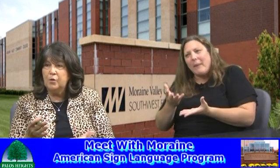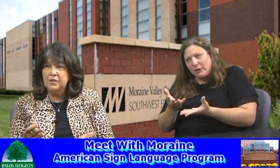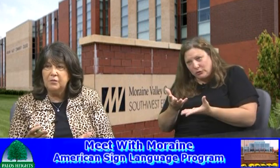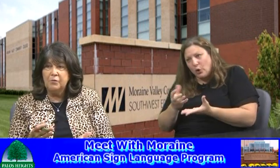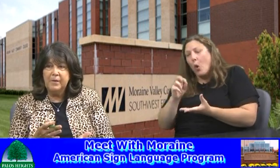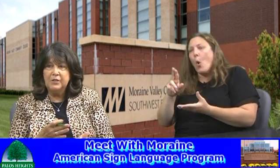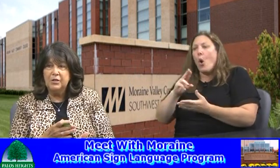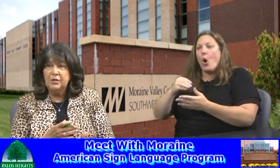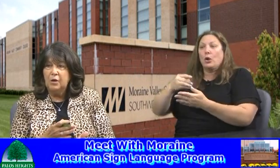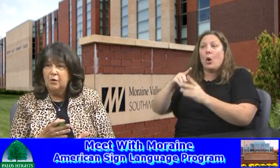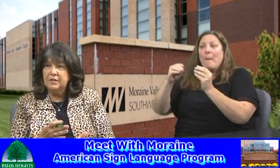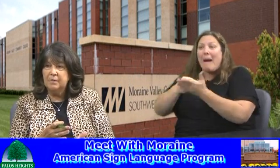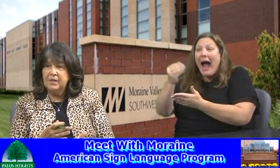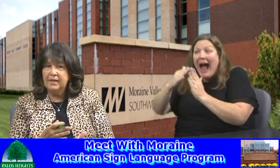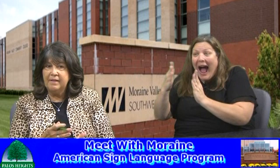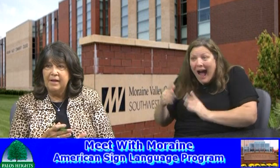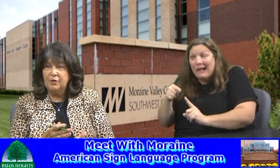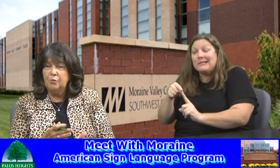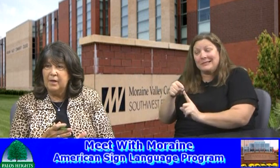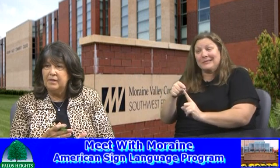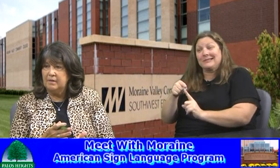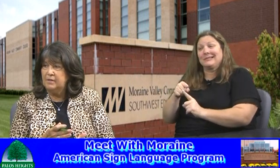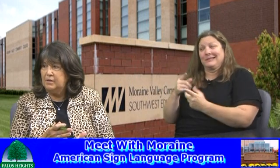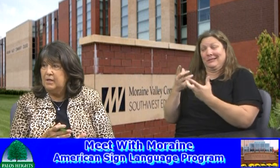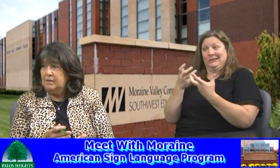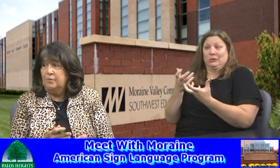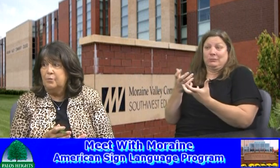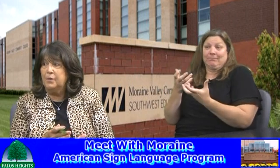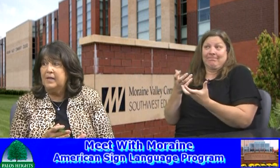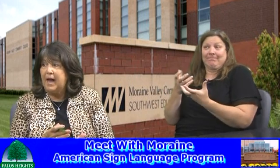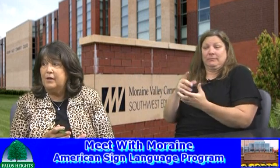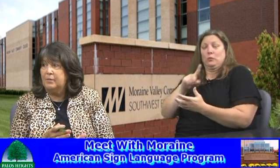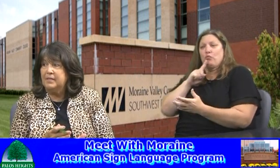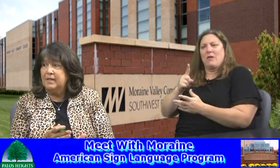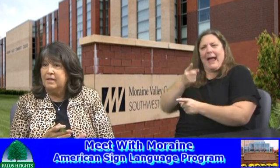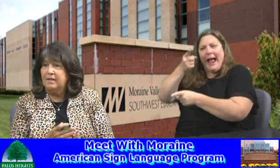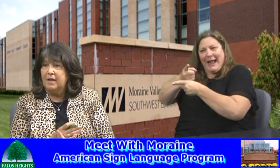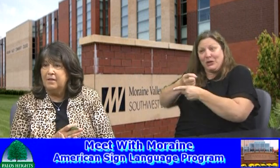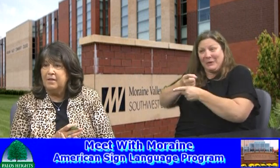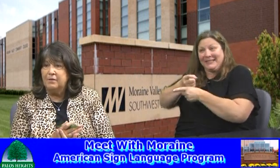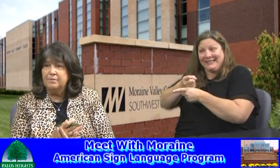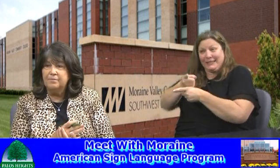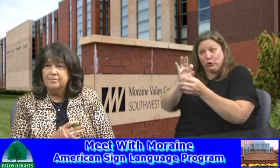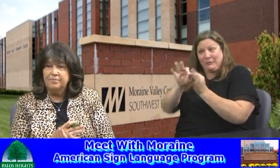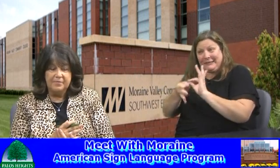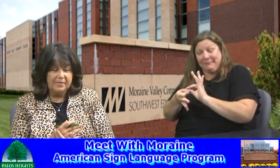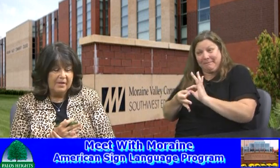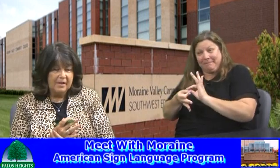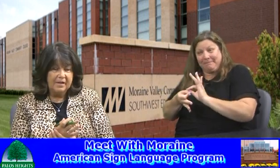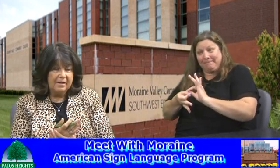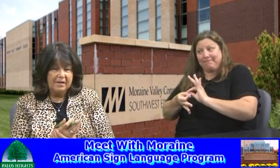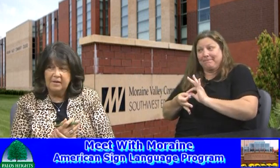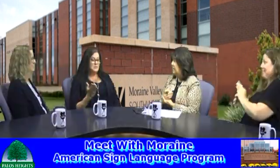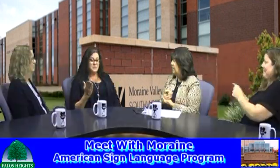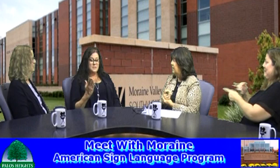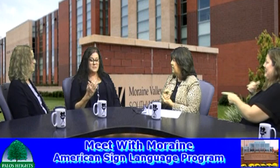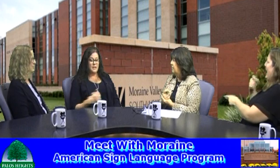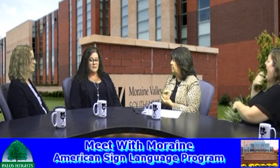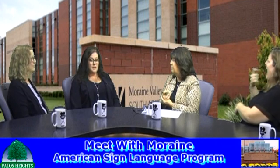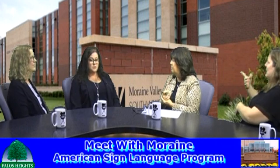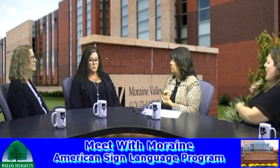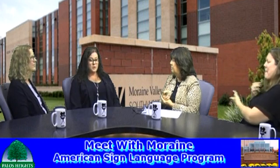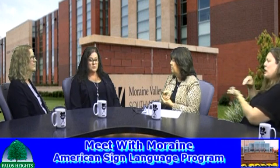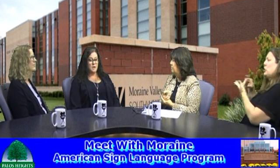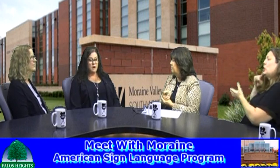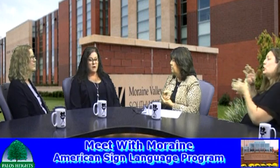or mortgage information or something like that, you want really accuracy there. I tell my students